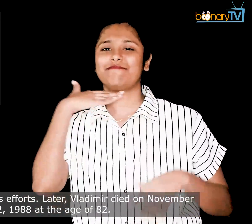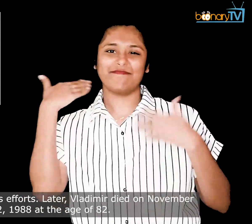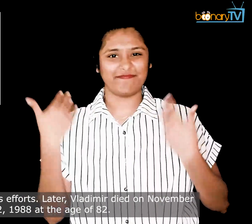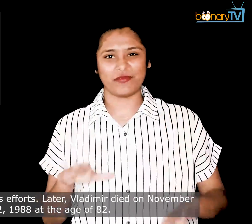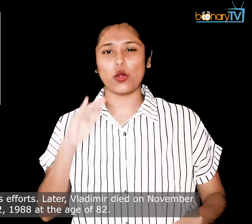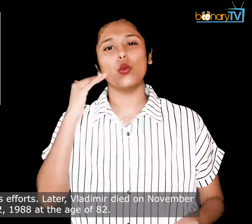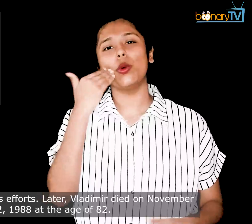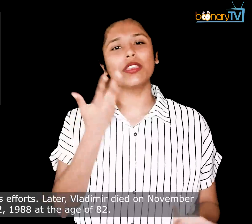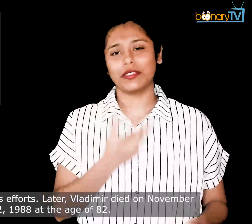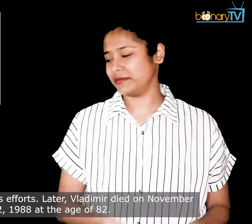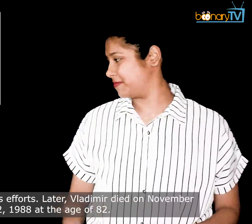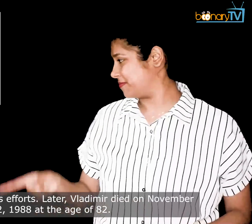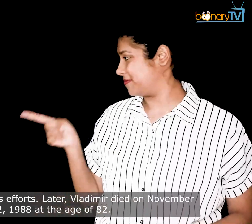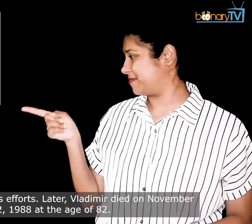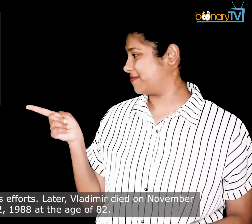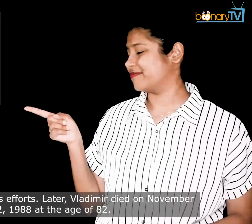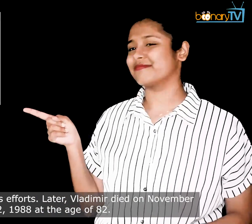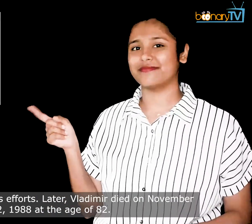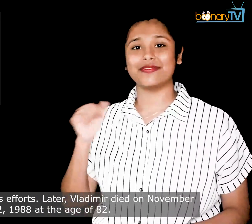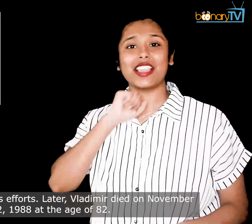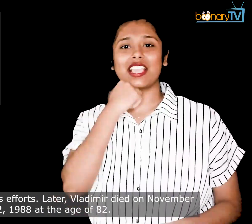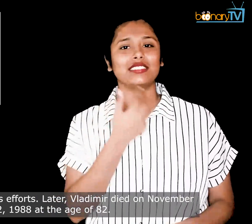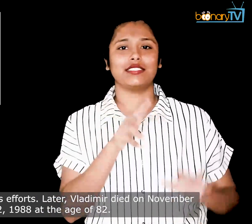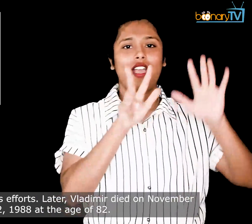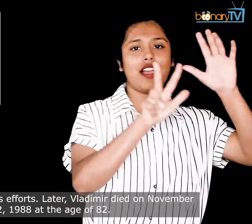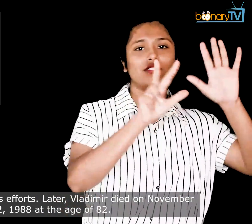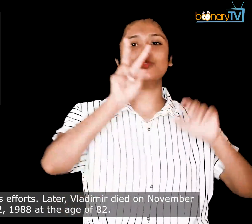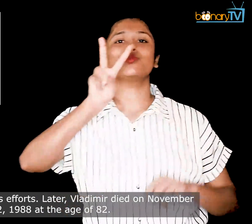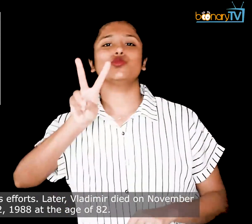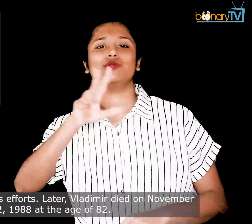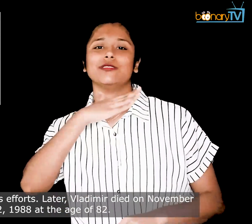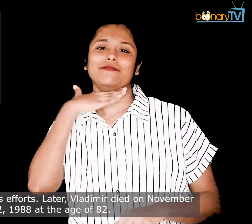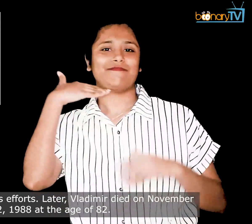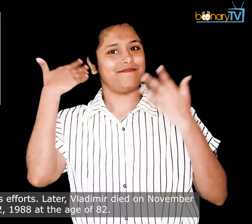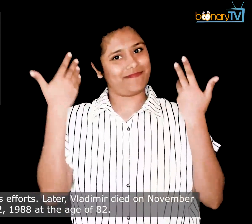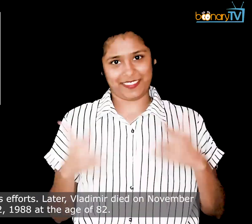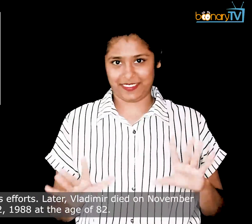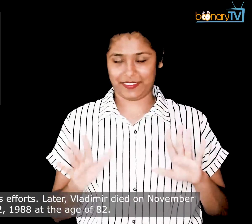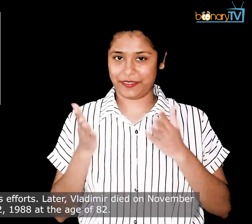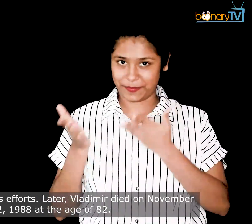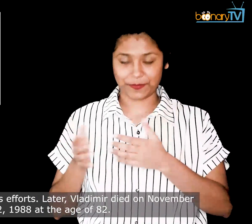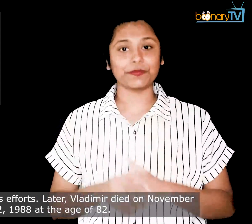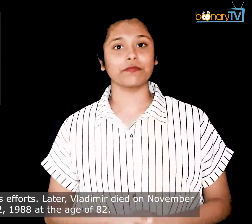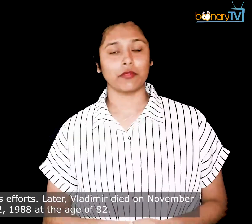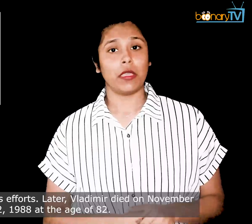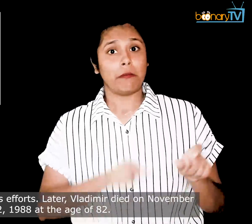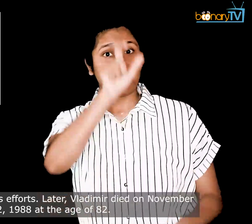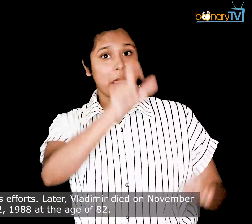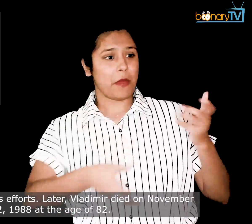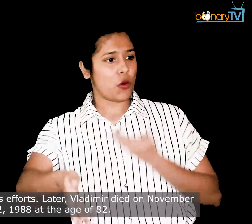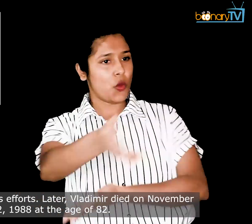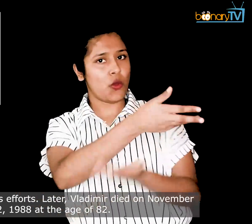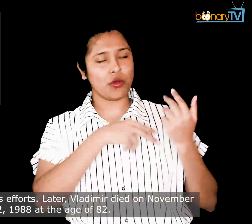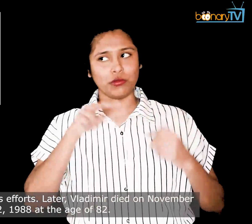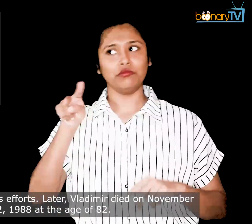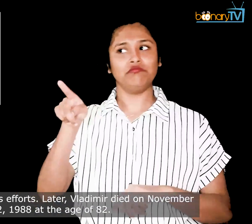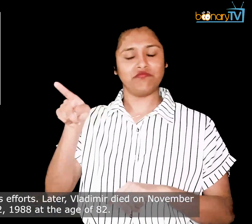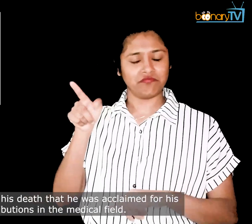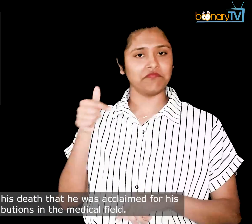efforts. Later, Vladimir died on November 22, 1988 at the age of 82. It